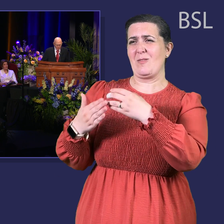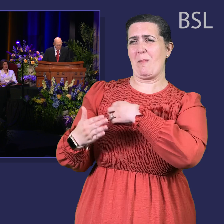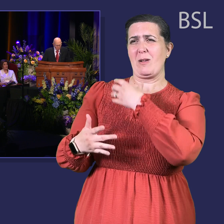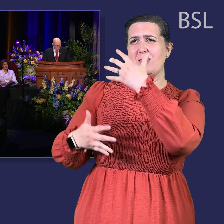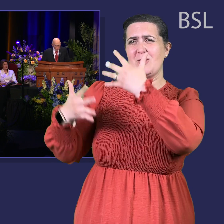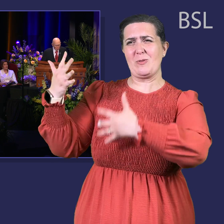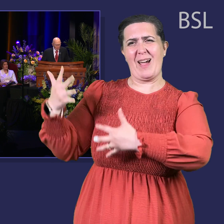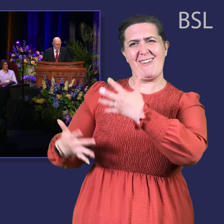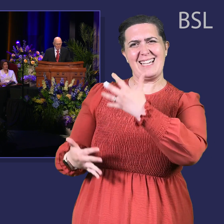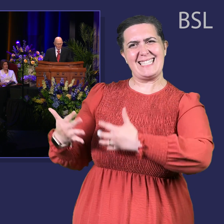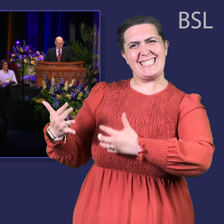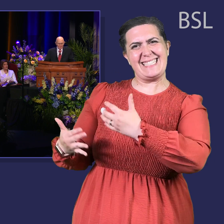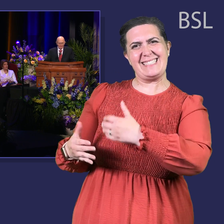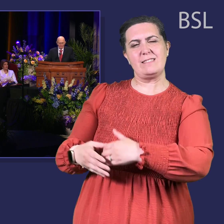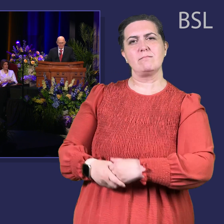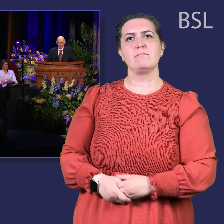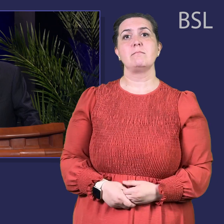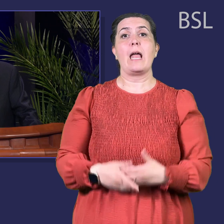Thank you, Elder Suarez.